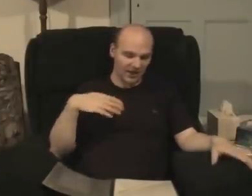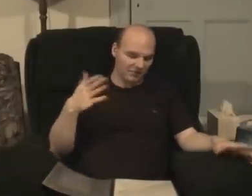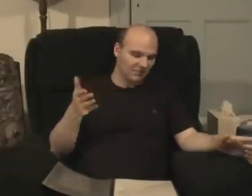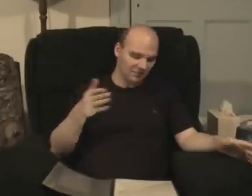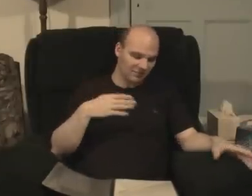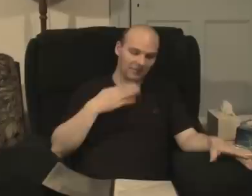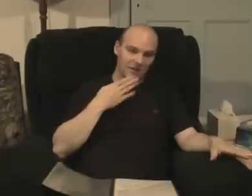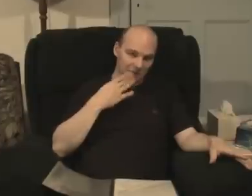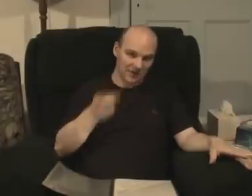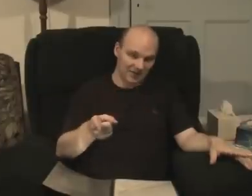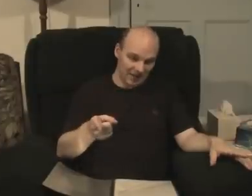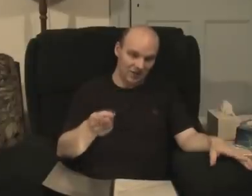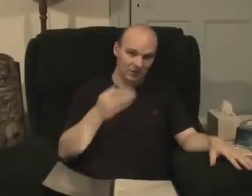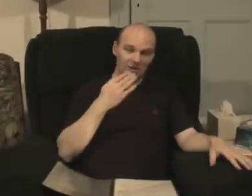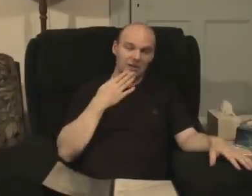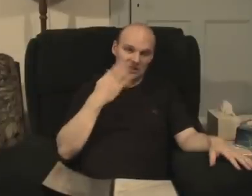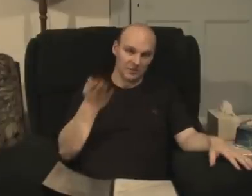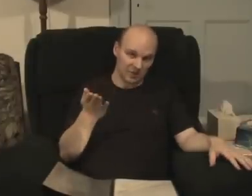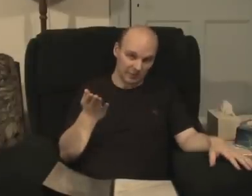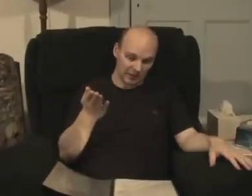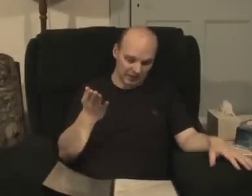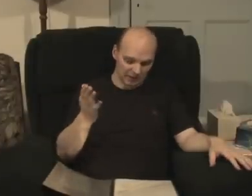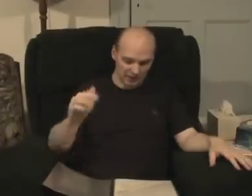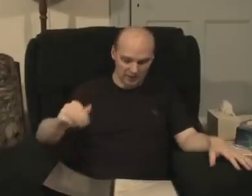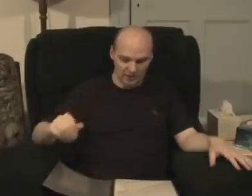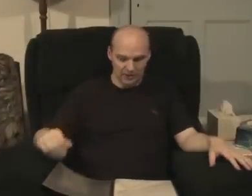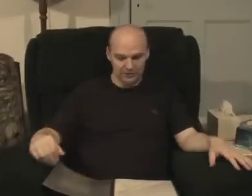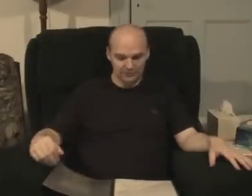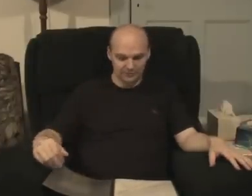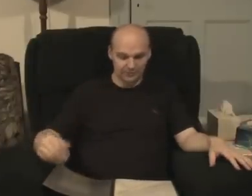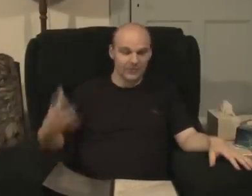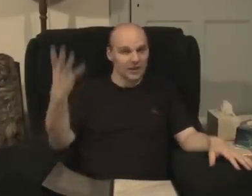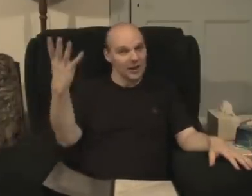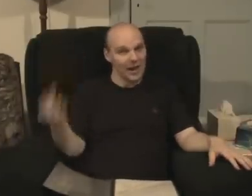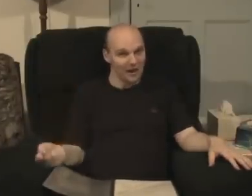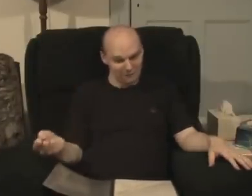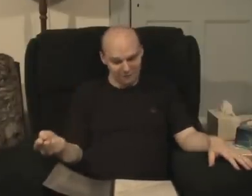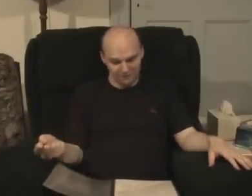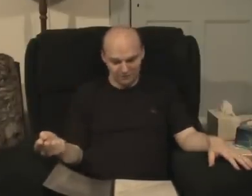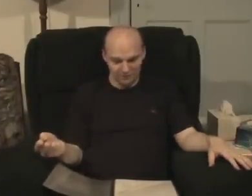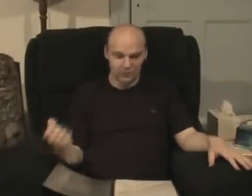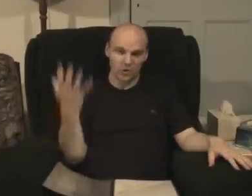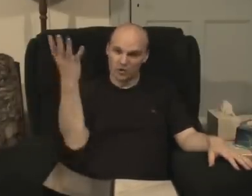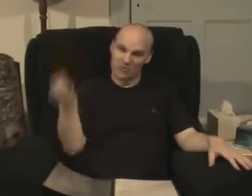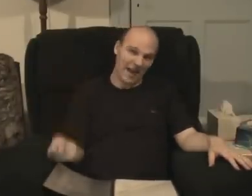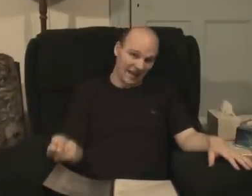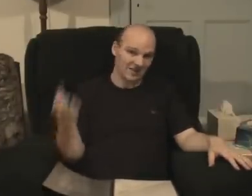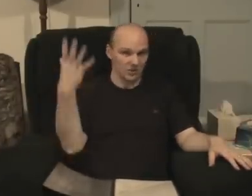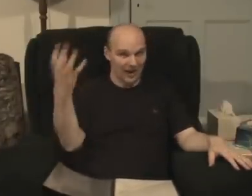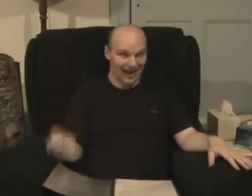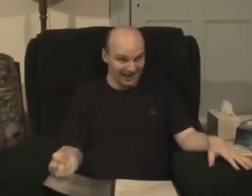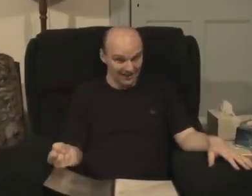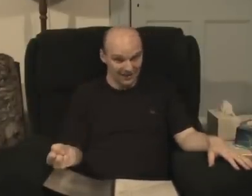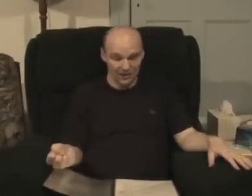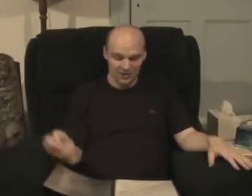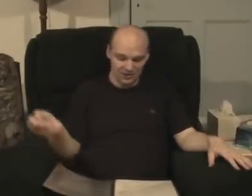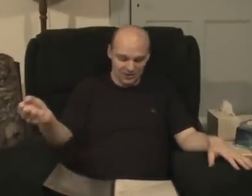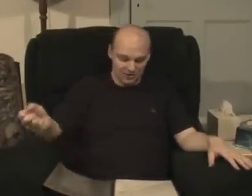Auslan, that means thank you, this means please. Have, or has, or had, same